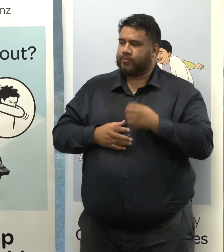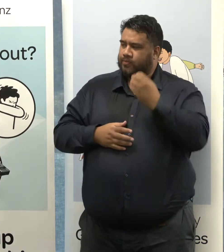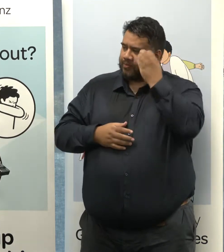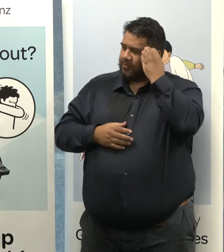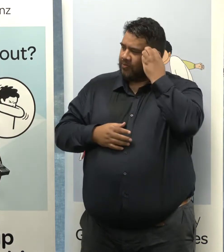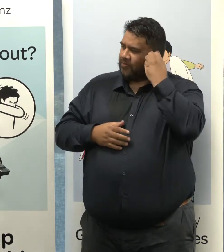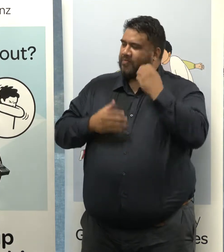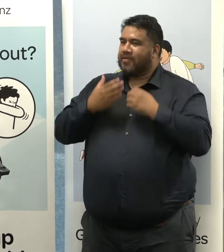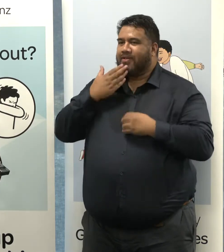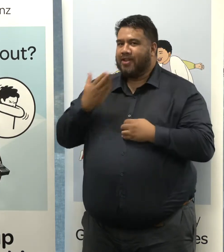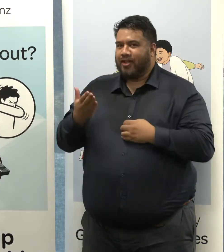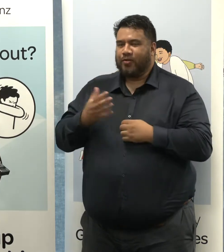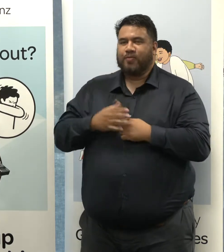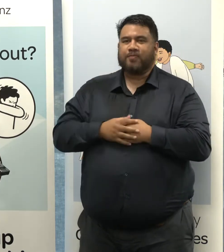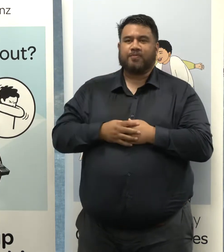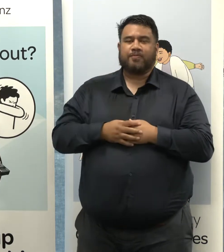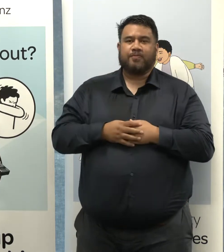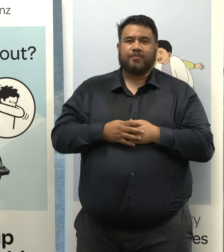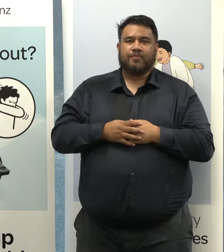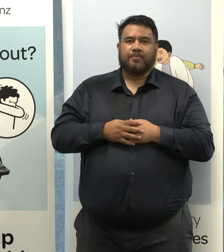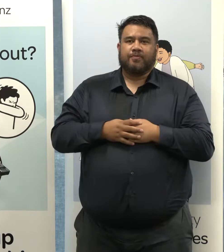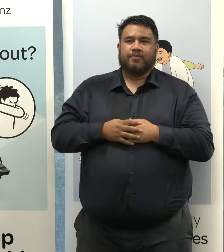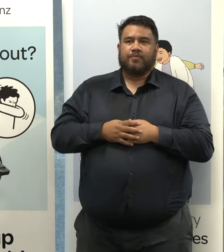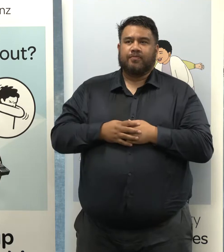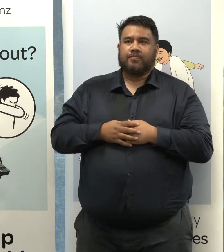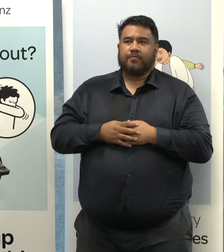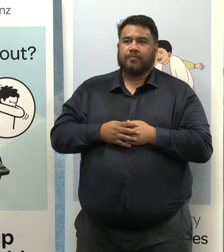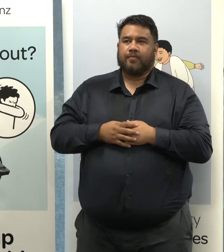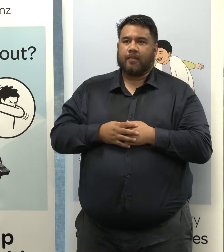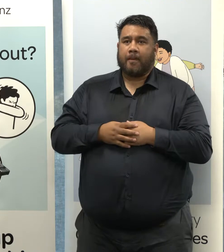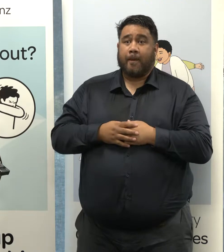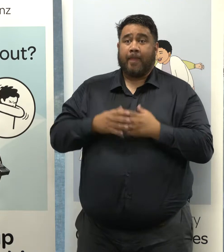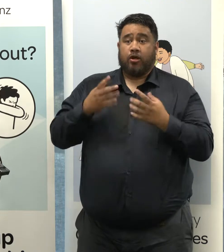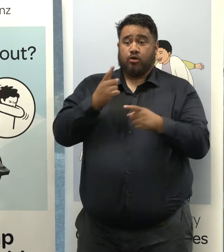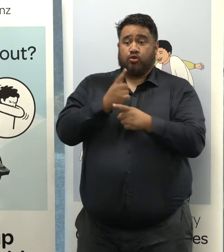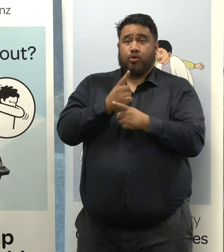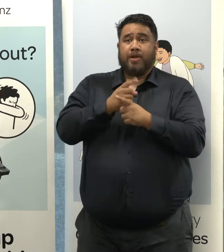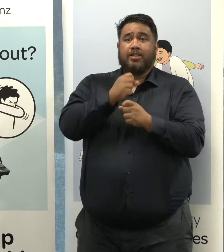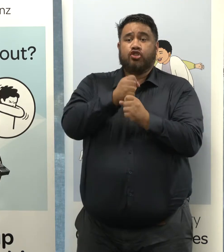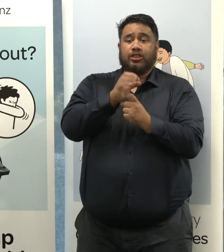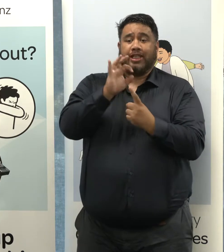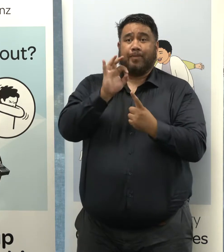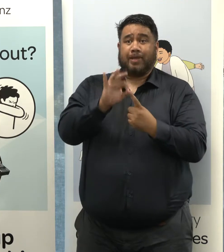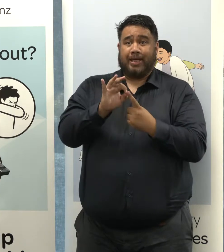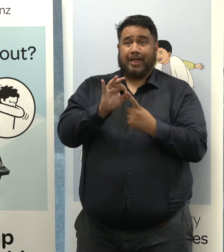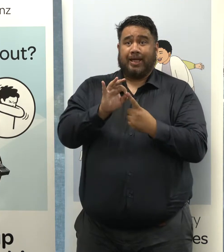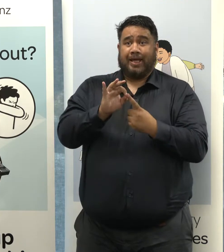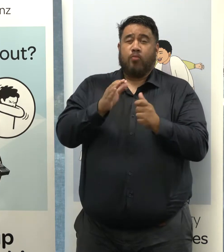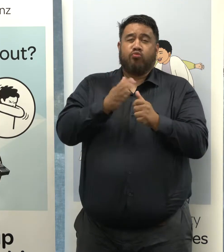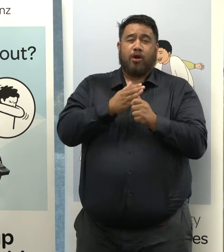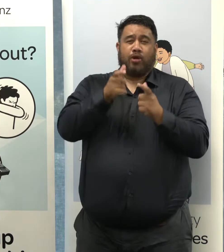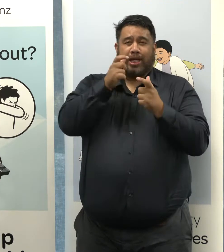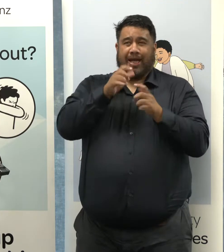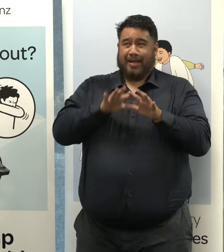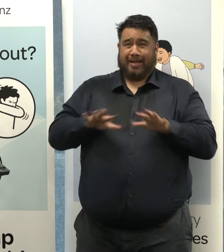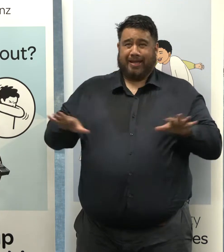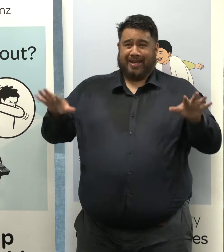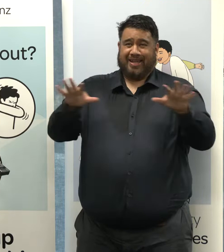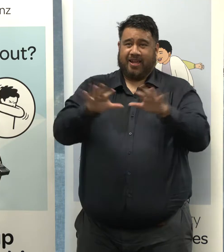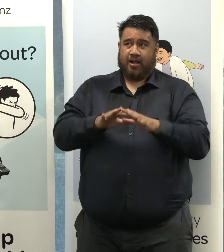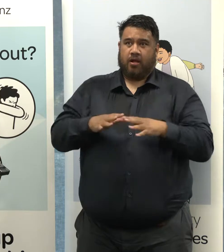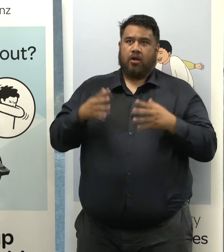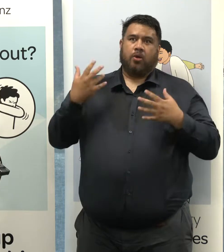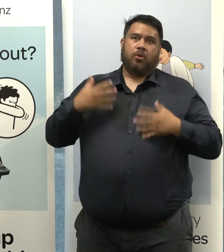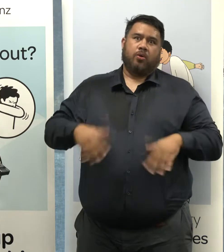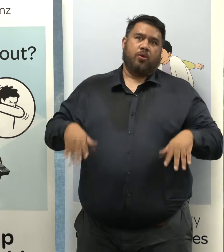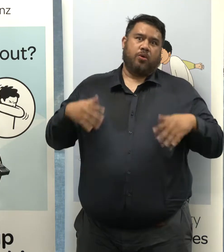Kia ora, thank you, Ashley. So, in general practice and across anything in primary care, you can imagine that there's been a massive change